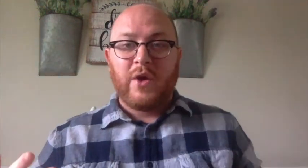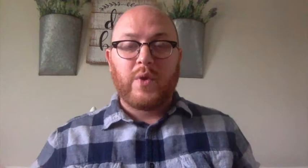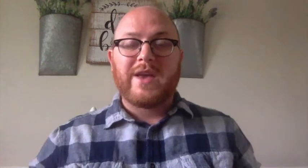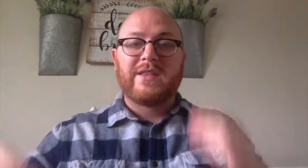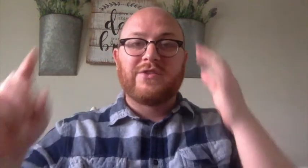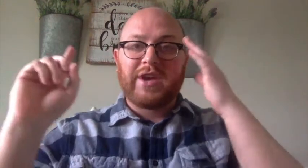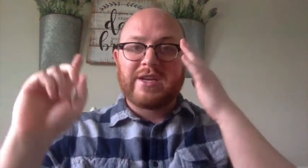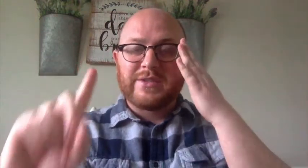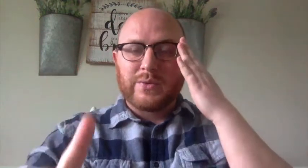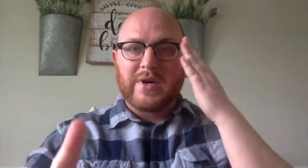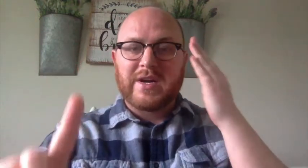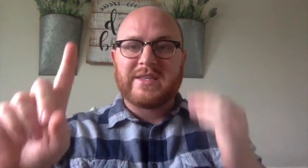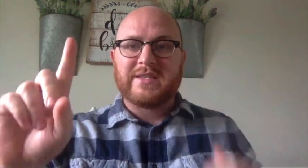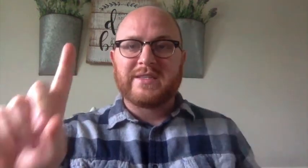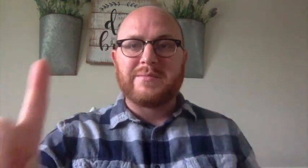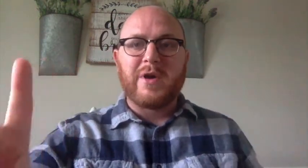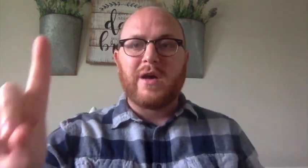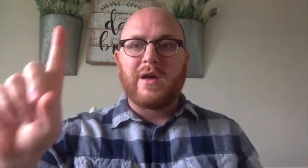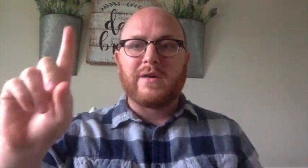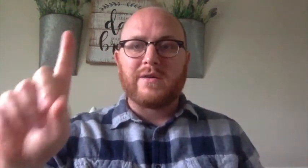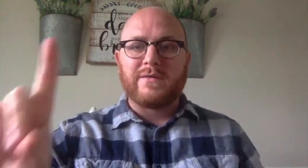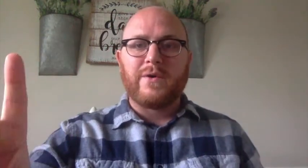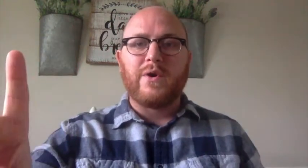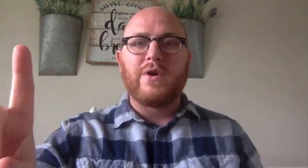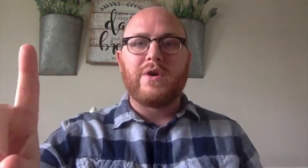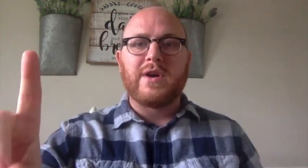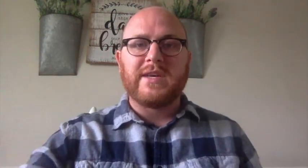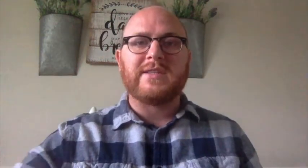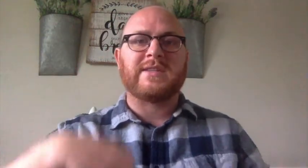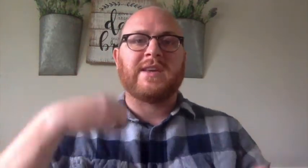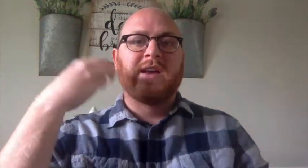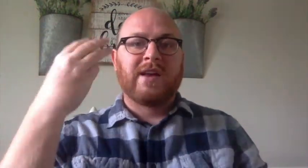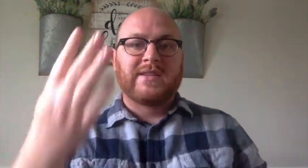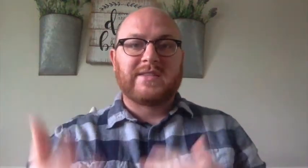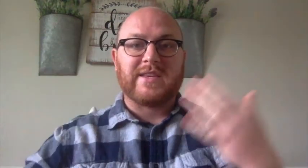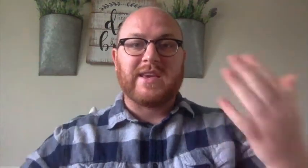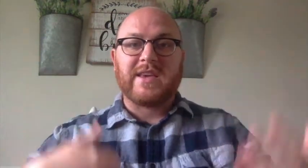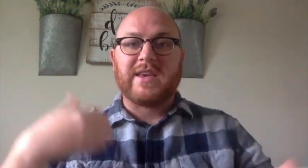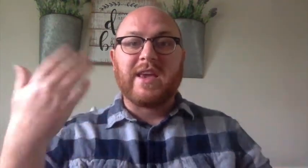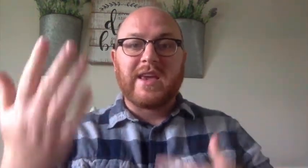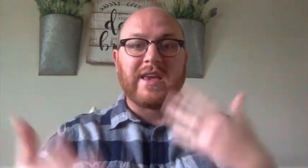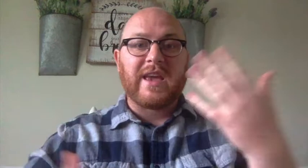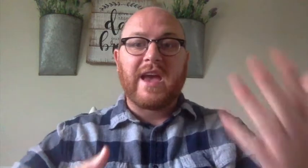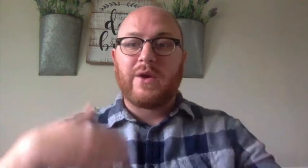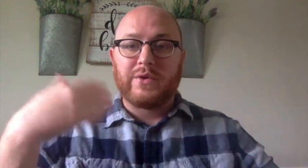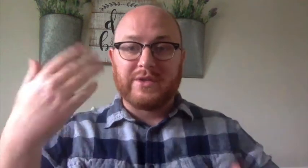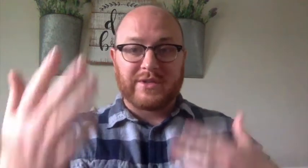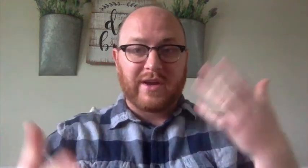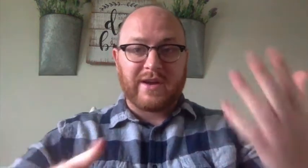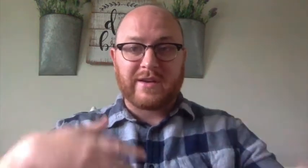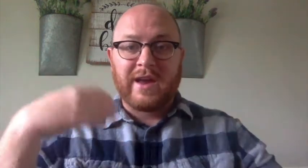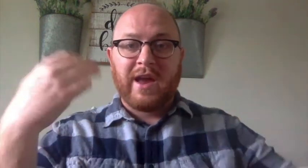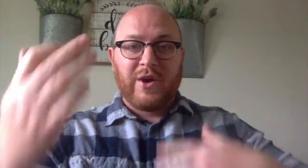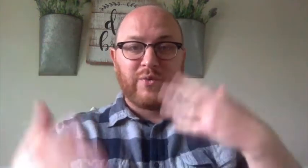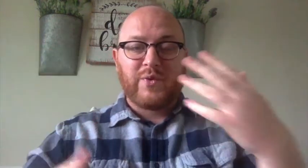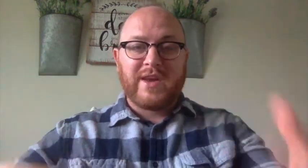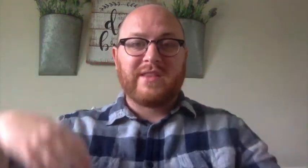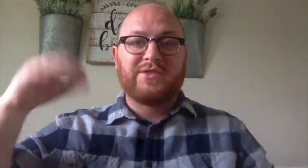With just one small voice, singing out a song. With